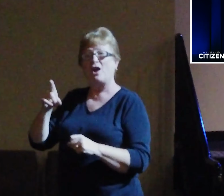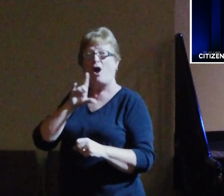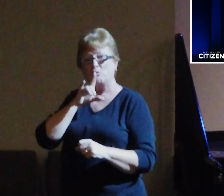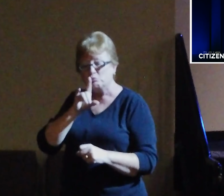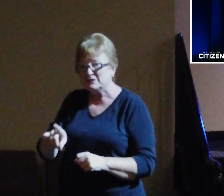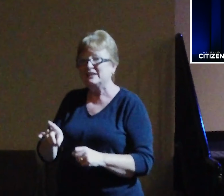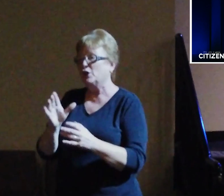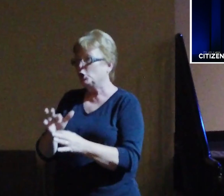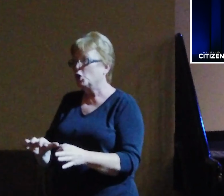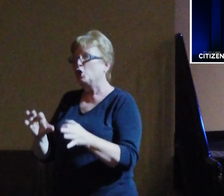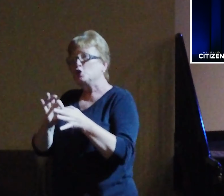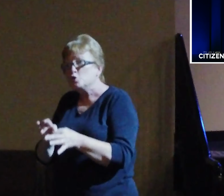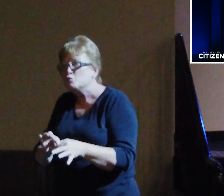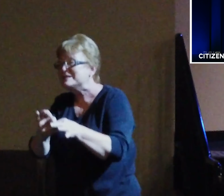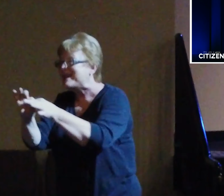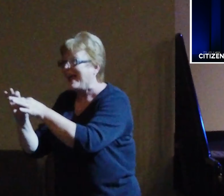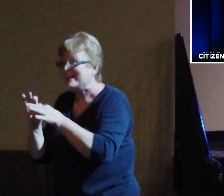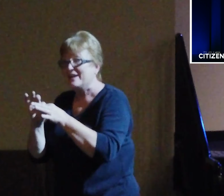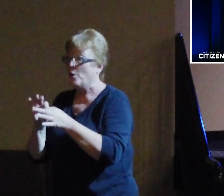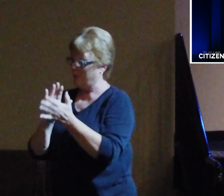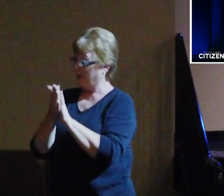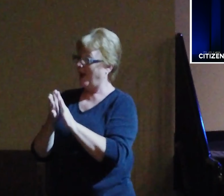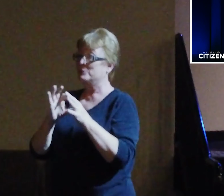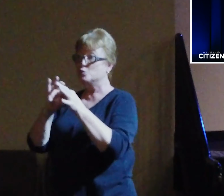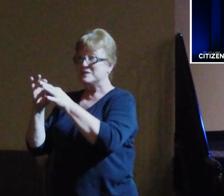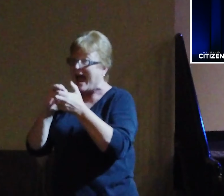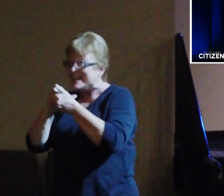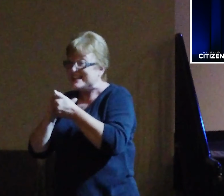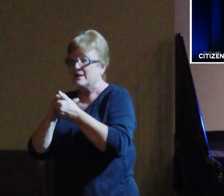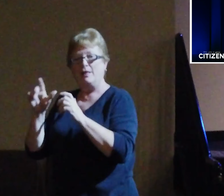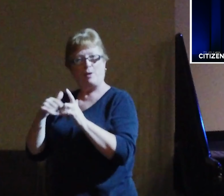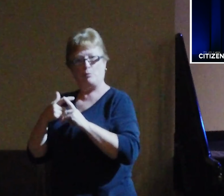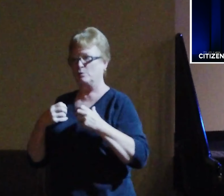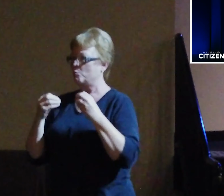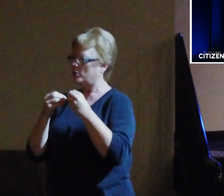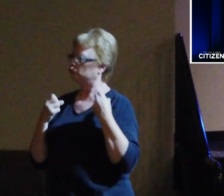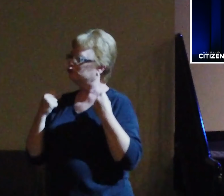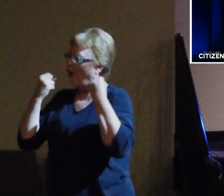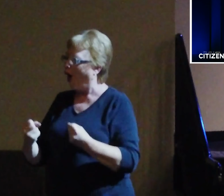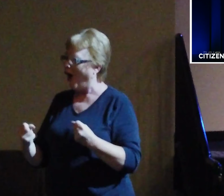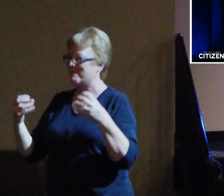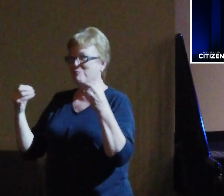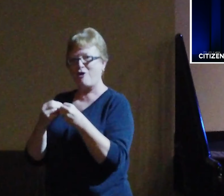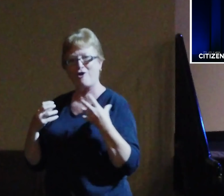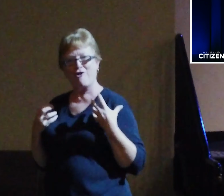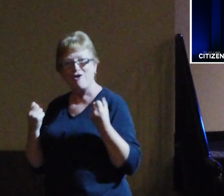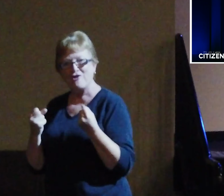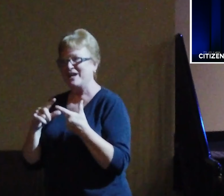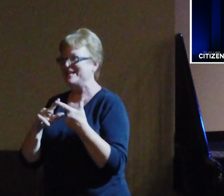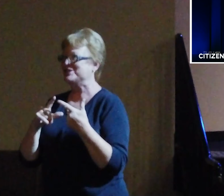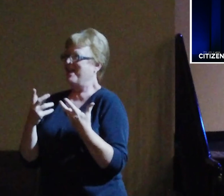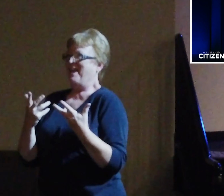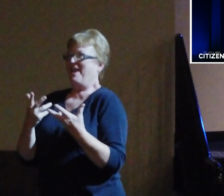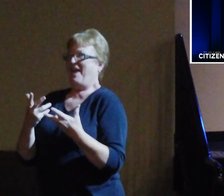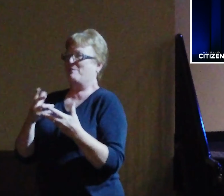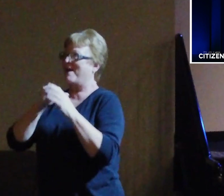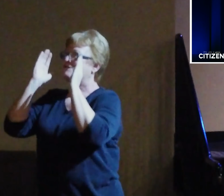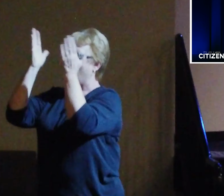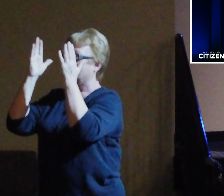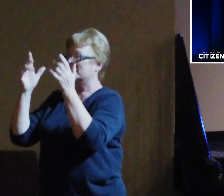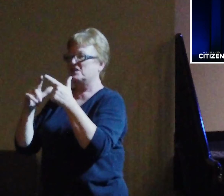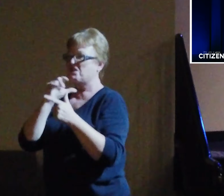this. And when we are, we're stronger. We have courage. We have focus. We're not easily shaken. We're not